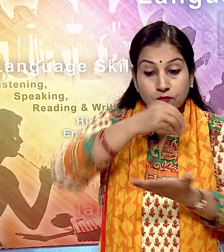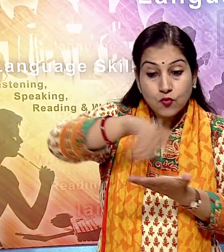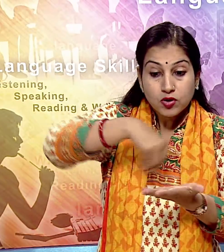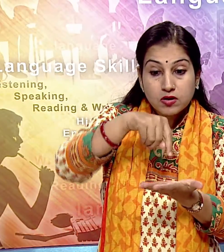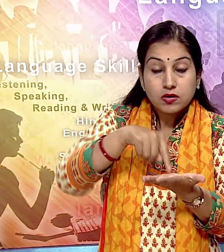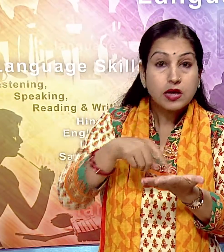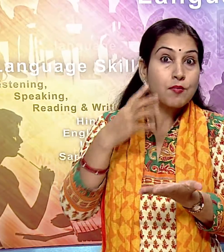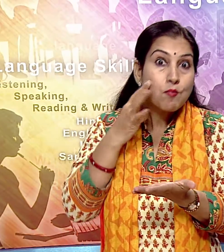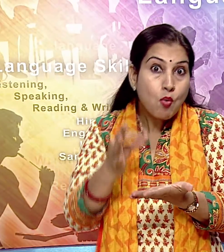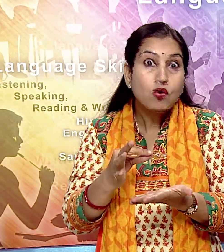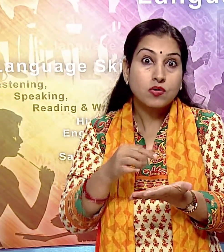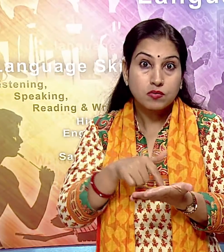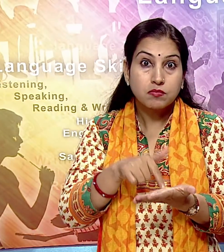importance of cooking food,